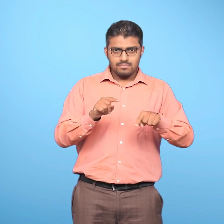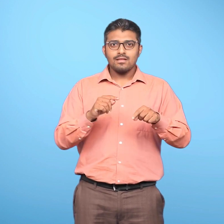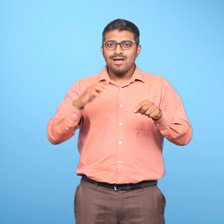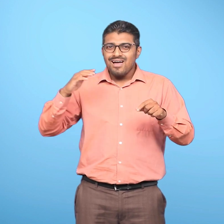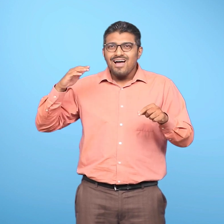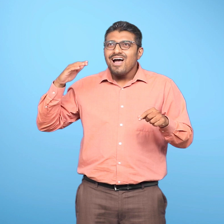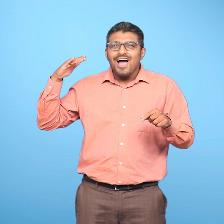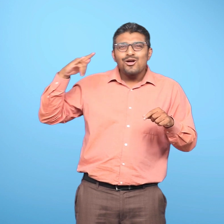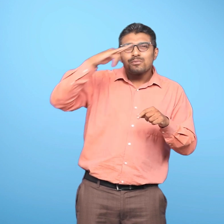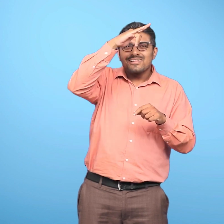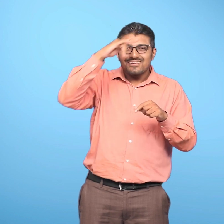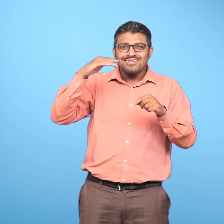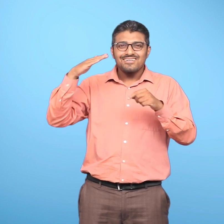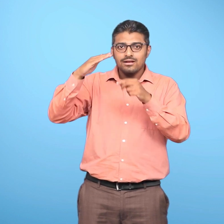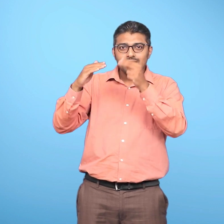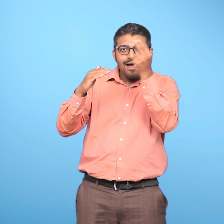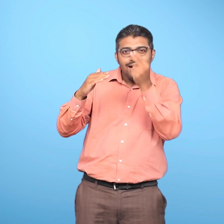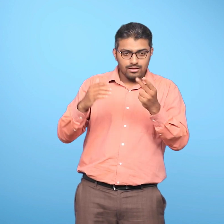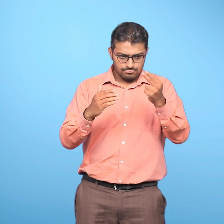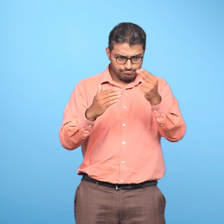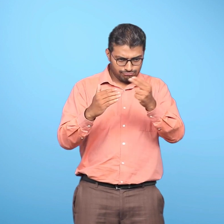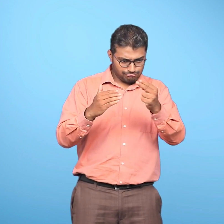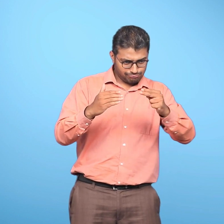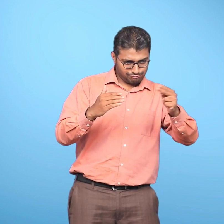Draw an aeroplane on it and cut along its outline.